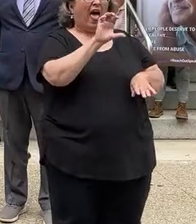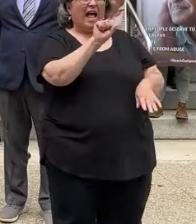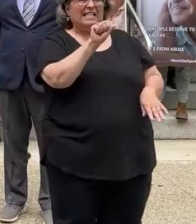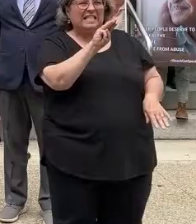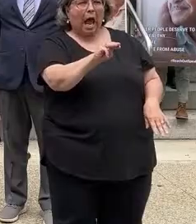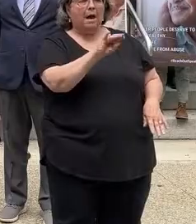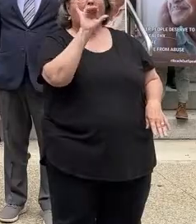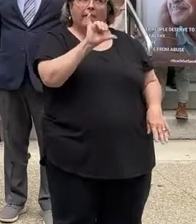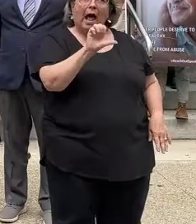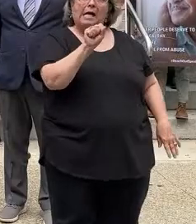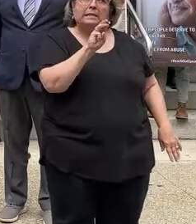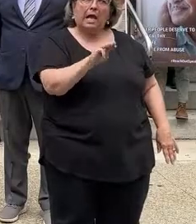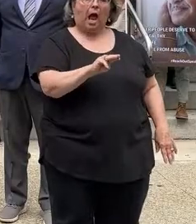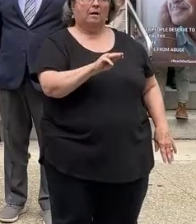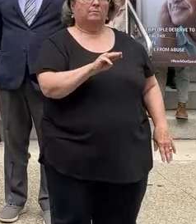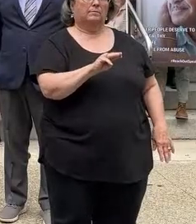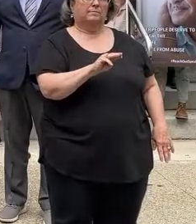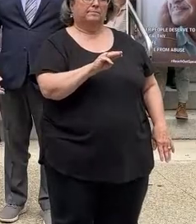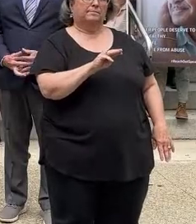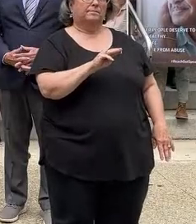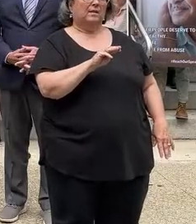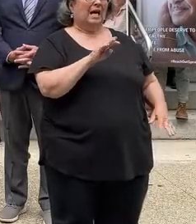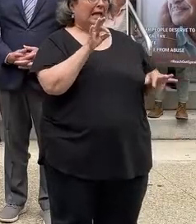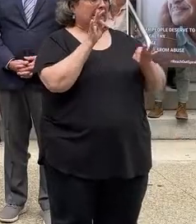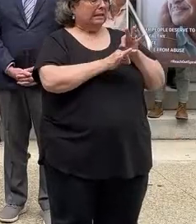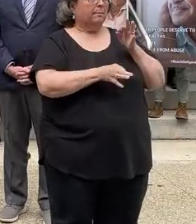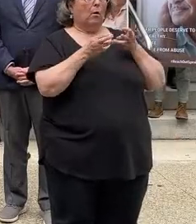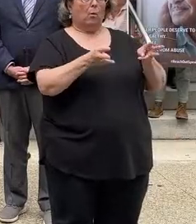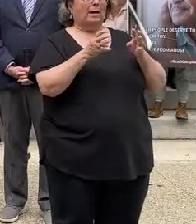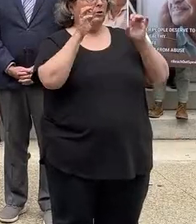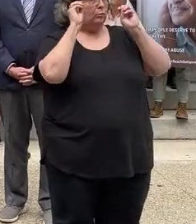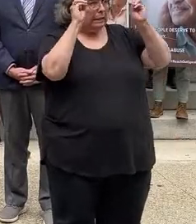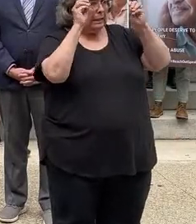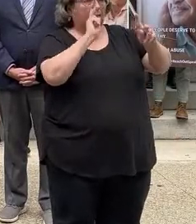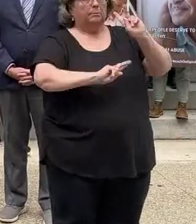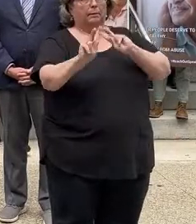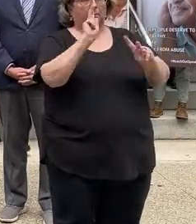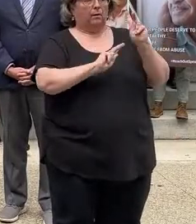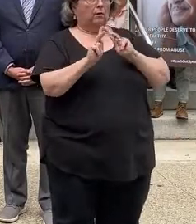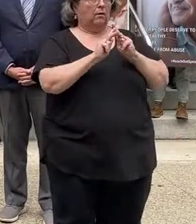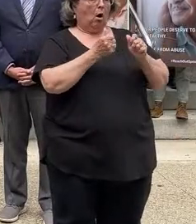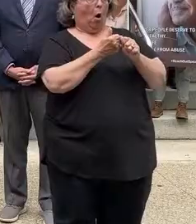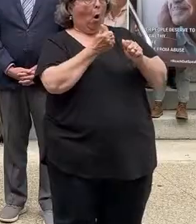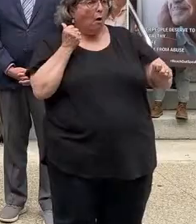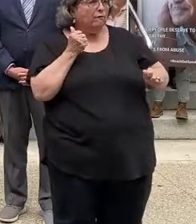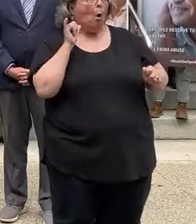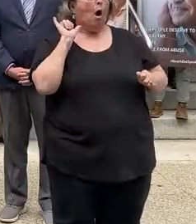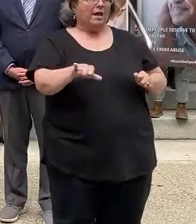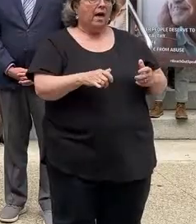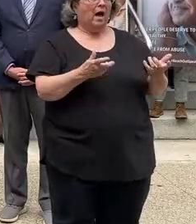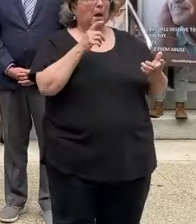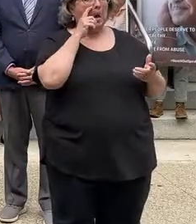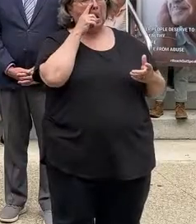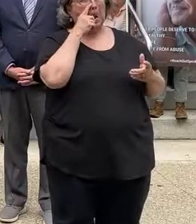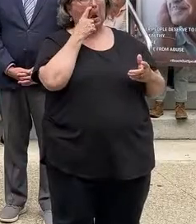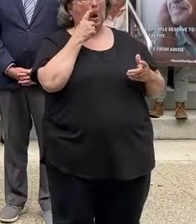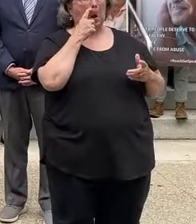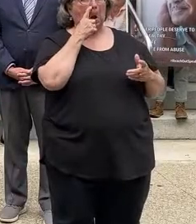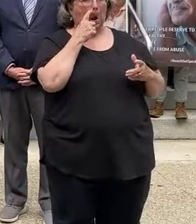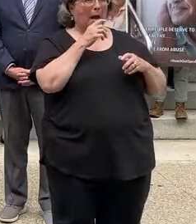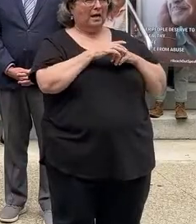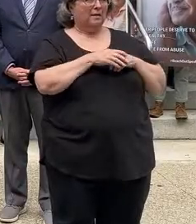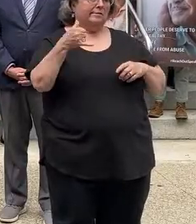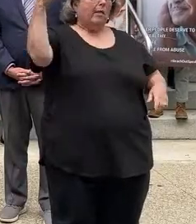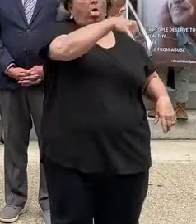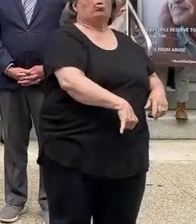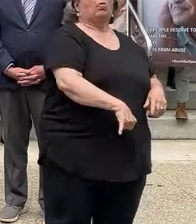scams. In the simplest way for me to educate the public to avoid being taken advantage of in that way is